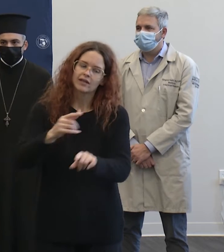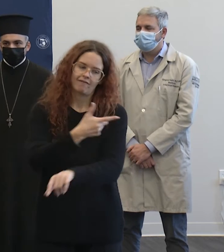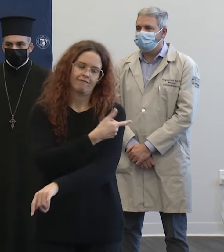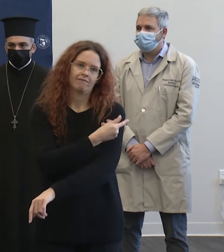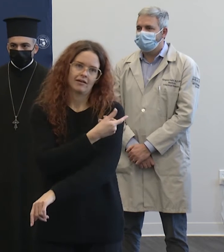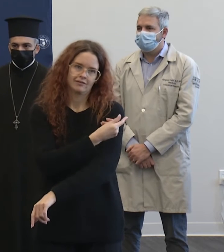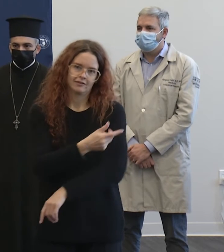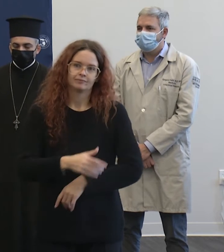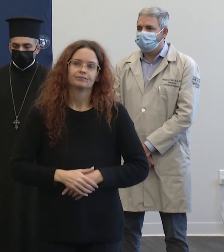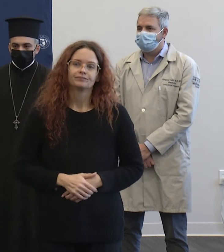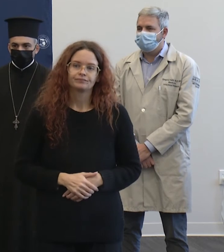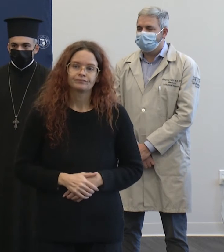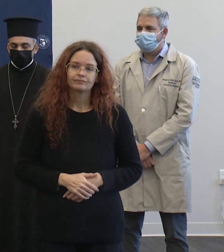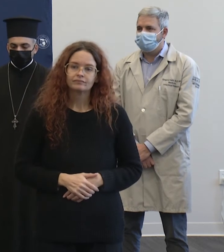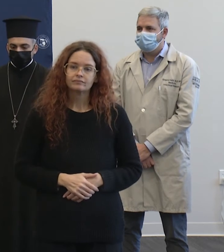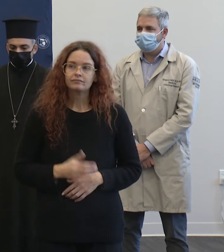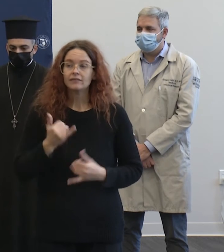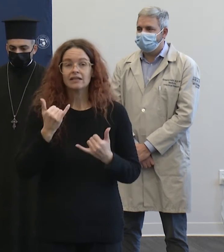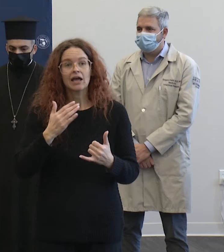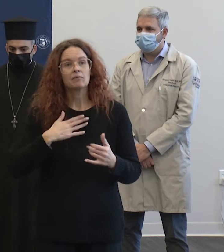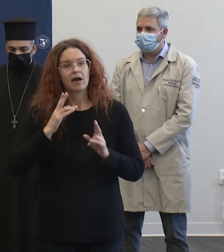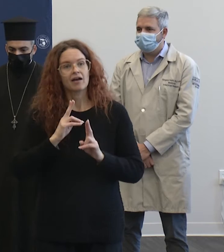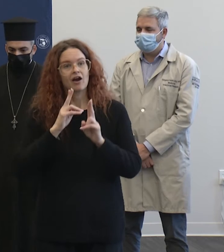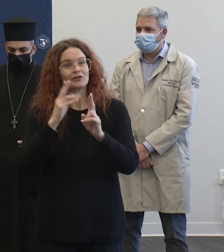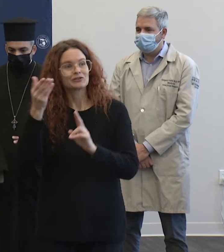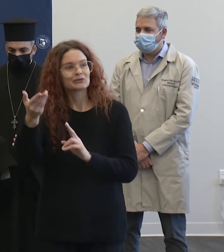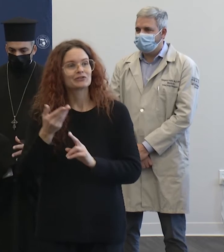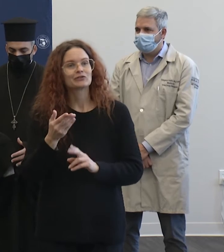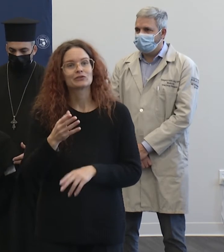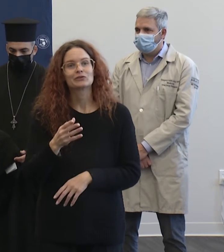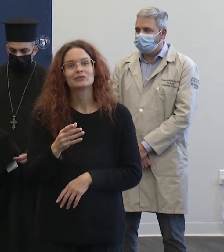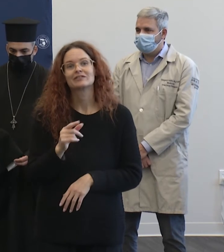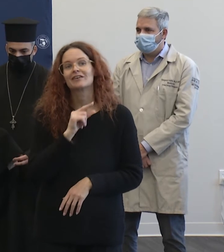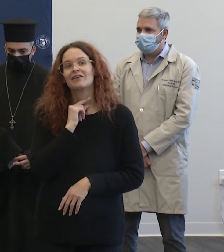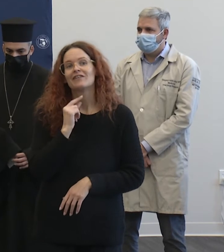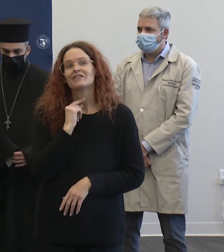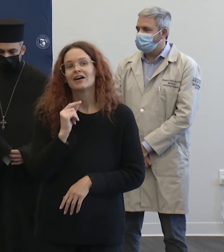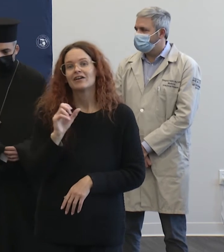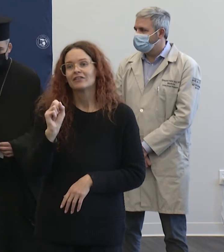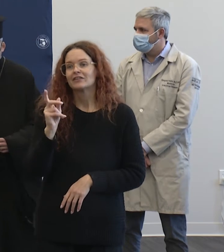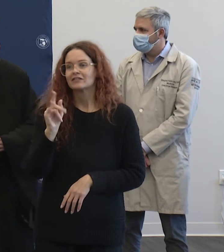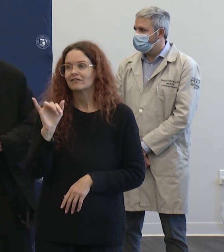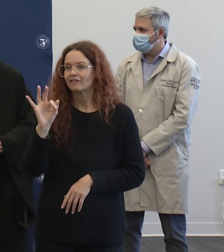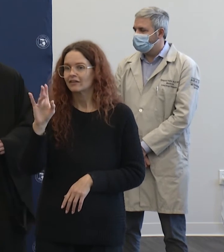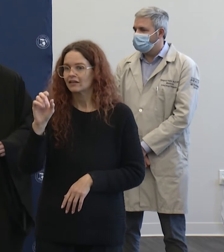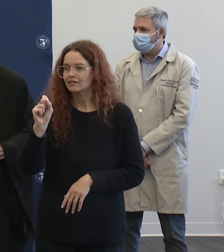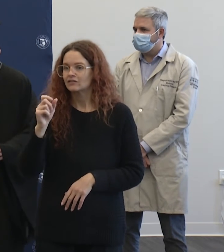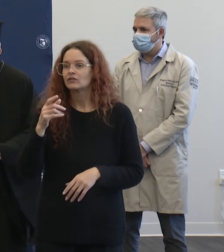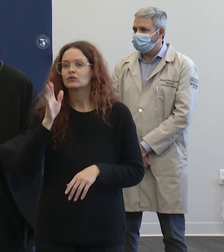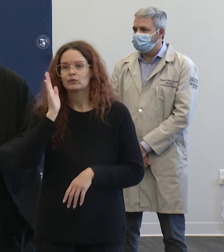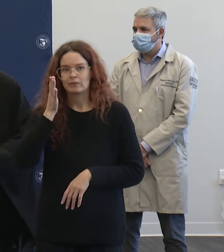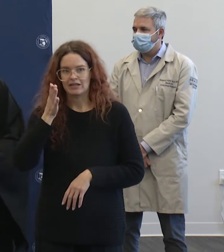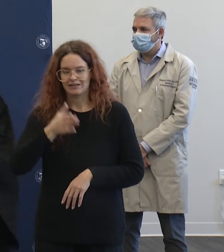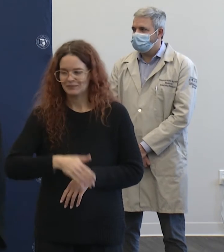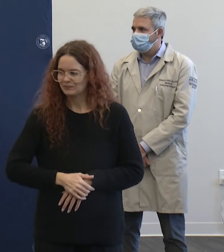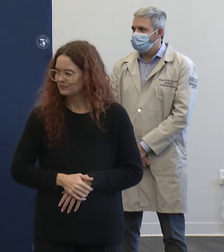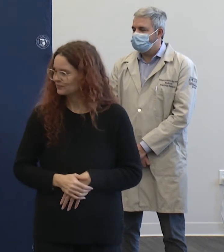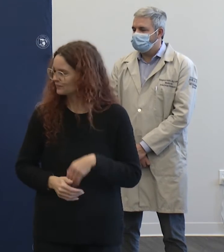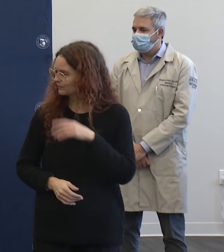vaccine. Now it's my honor to introduce Father Sfekas to speak, please.